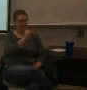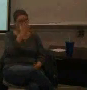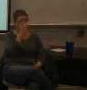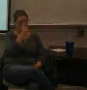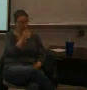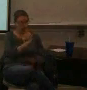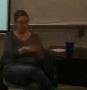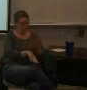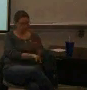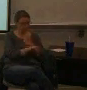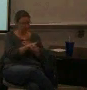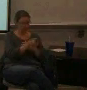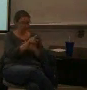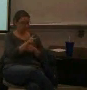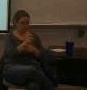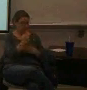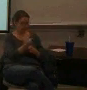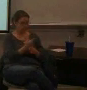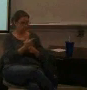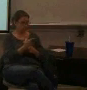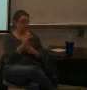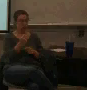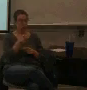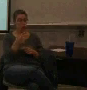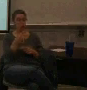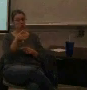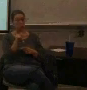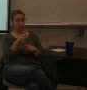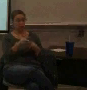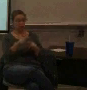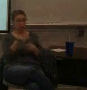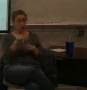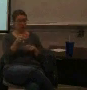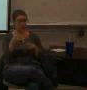of the lake, right? And then the Great Salt Lake that's left